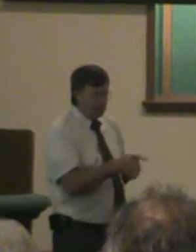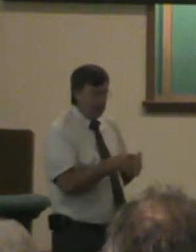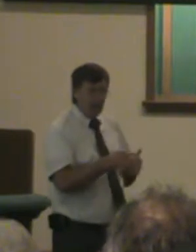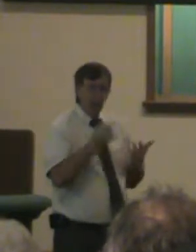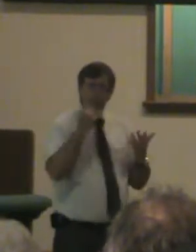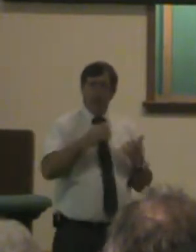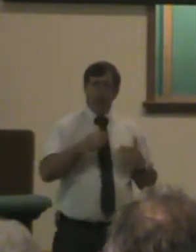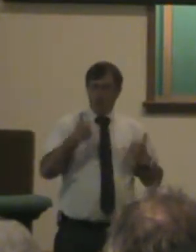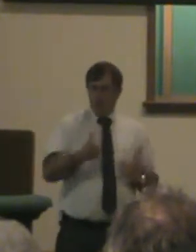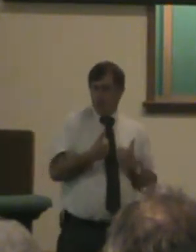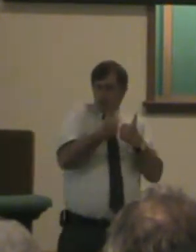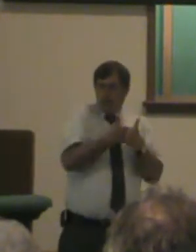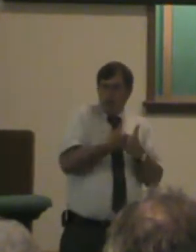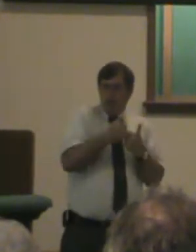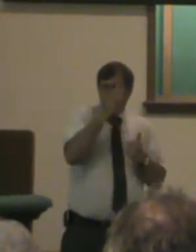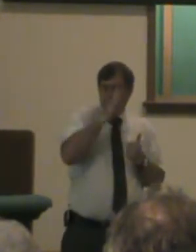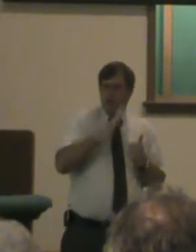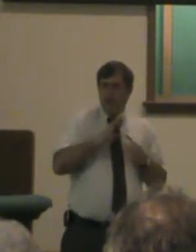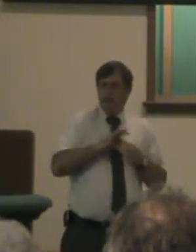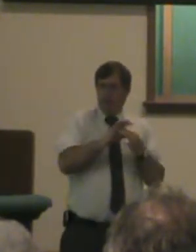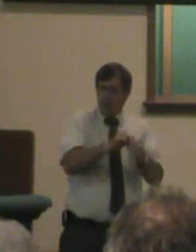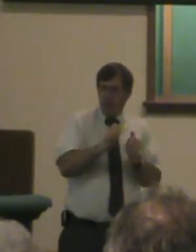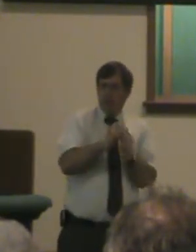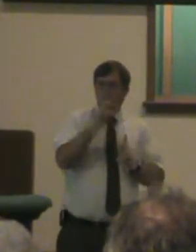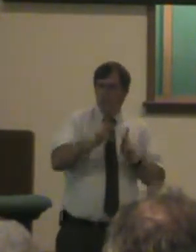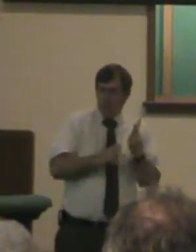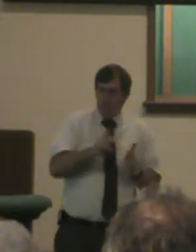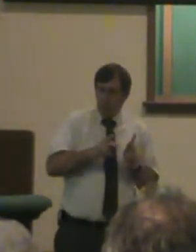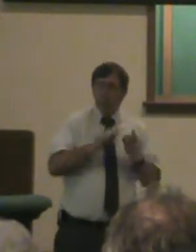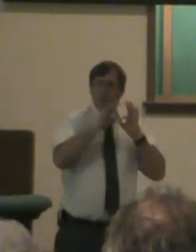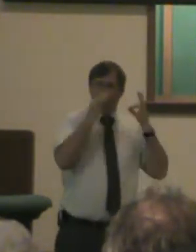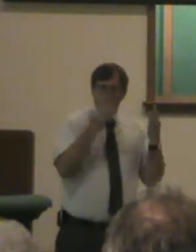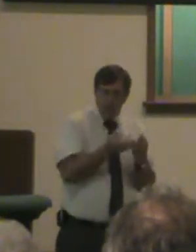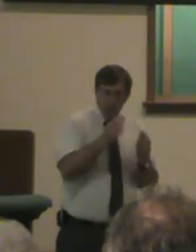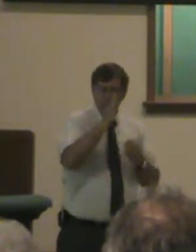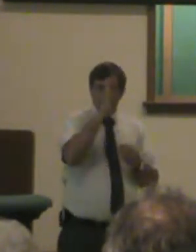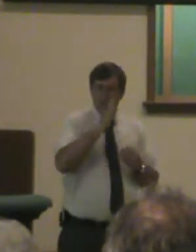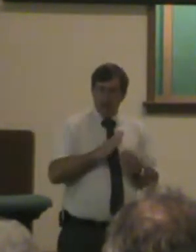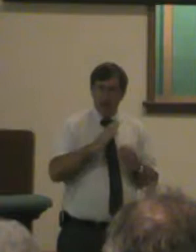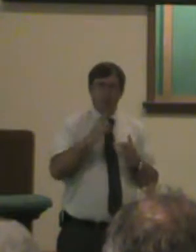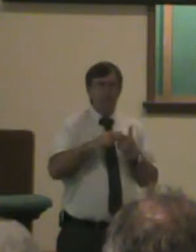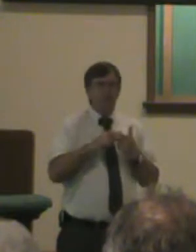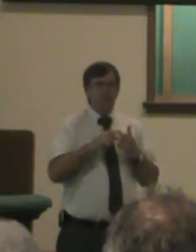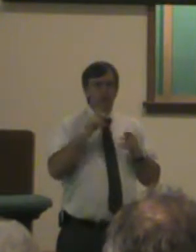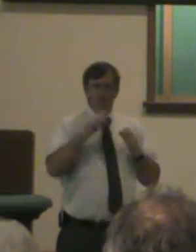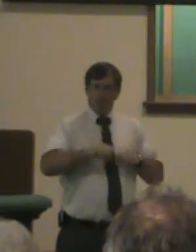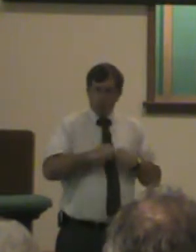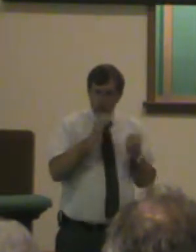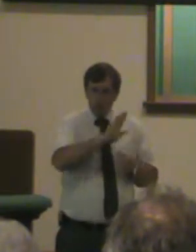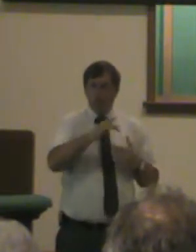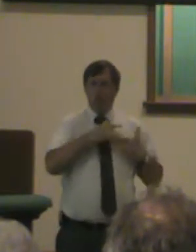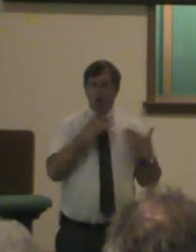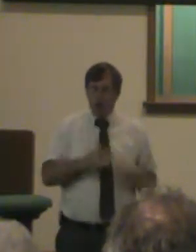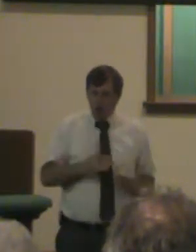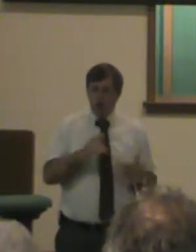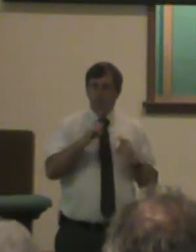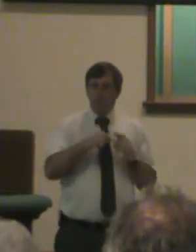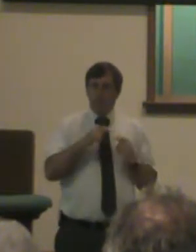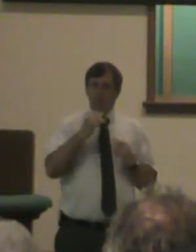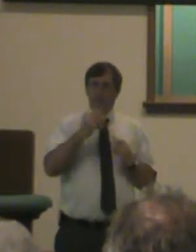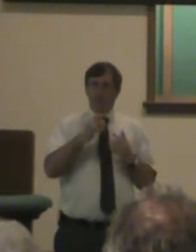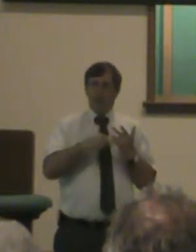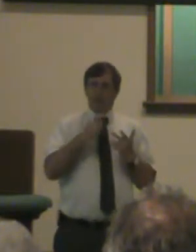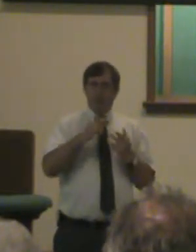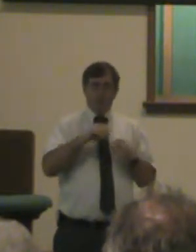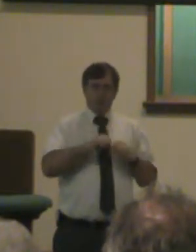The child of God connects with those who are in the family of God. When the city you're living in is hurting, it should break your heart. When folk are dying for the